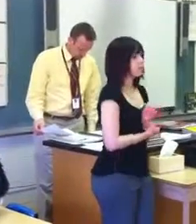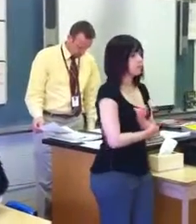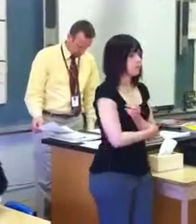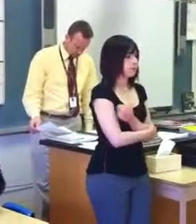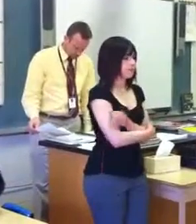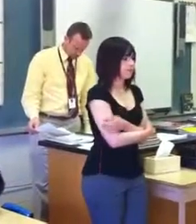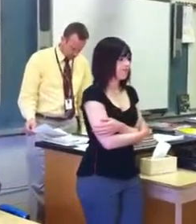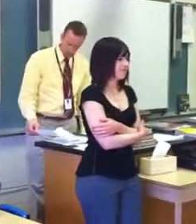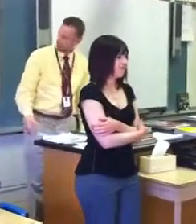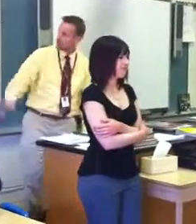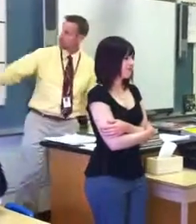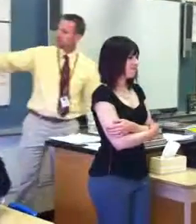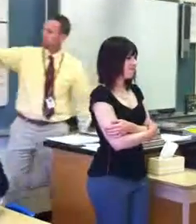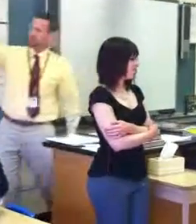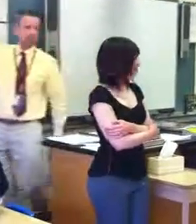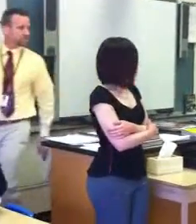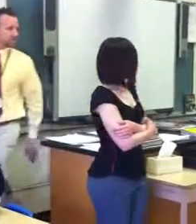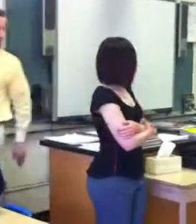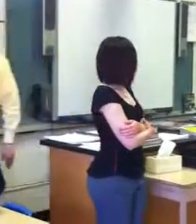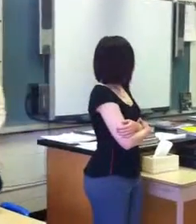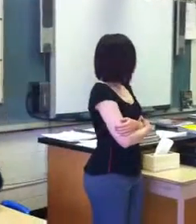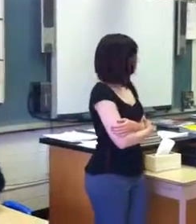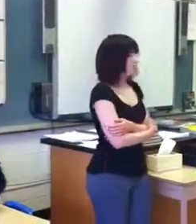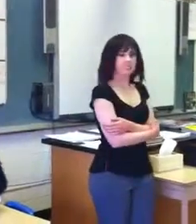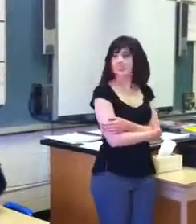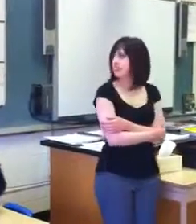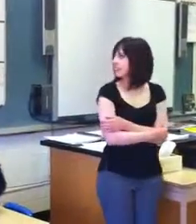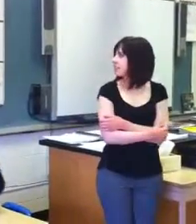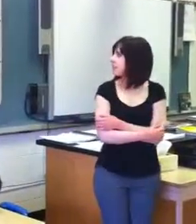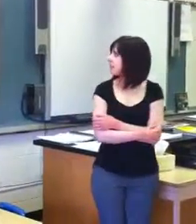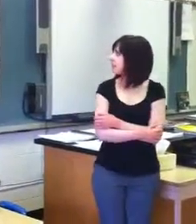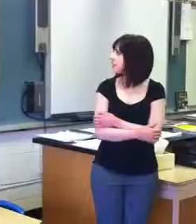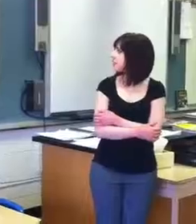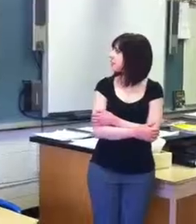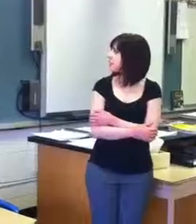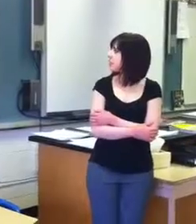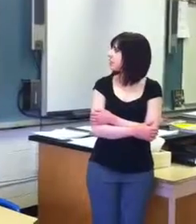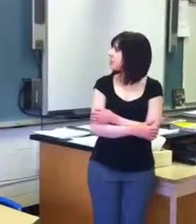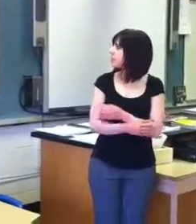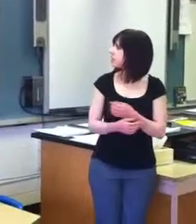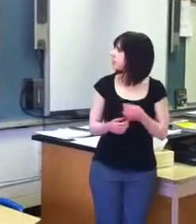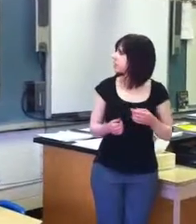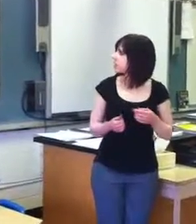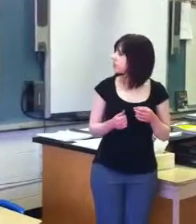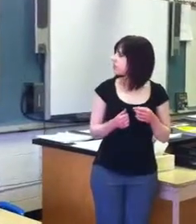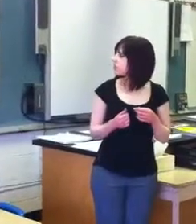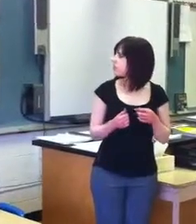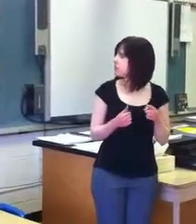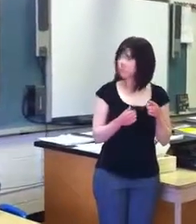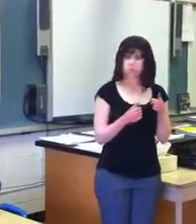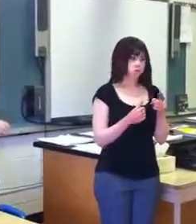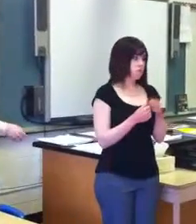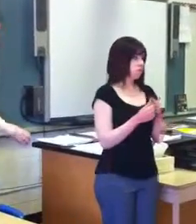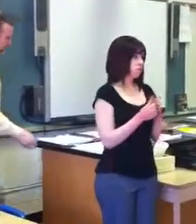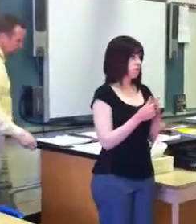No, that was the first. Yeah. This is the first one for the next page? Yeah. So I went ahead and I did the first one for page 299,